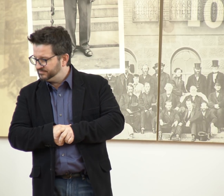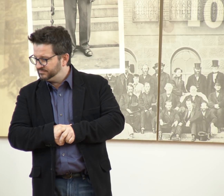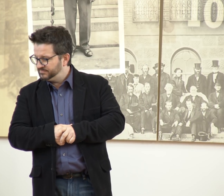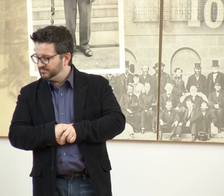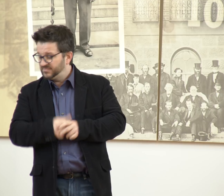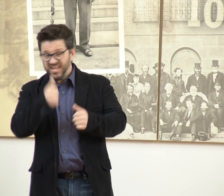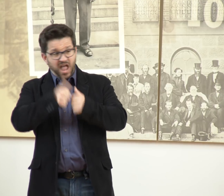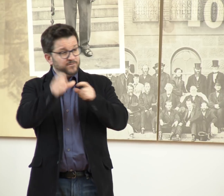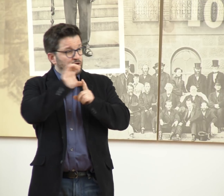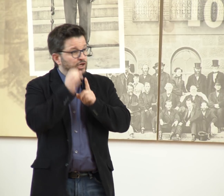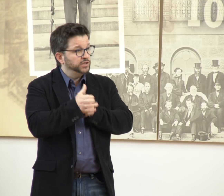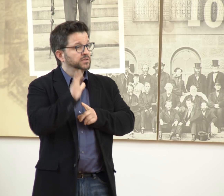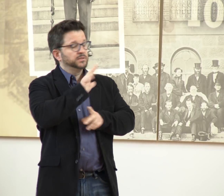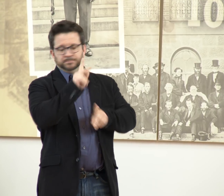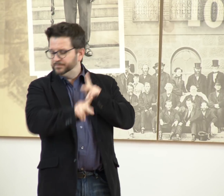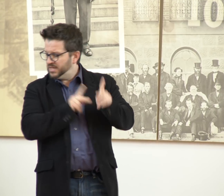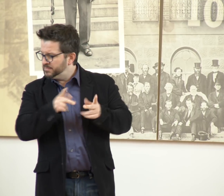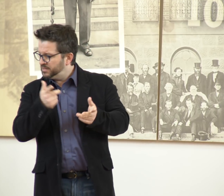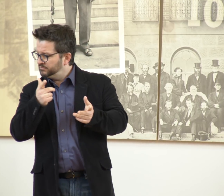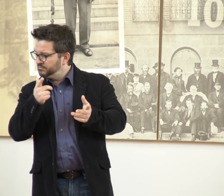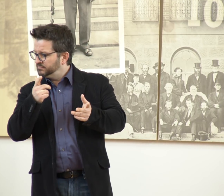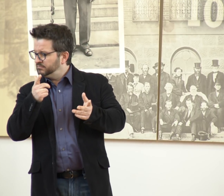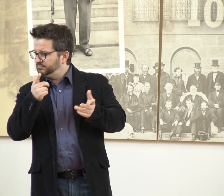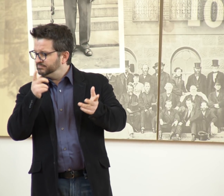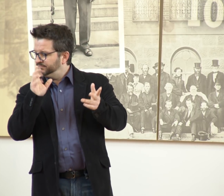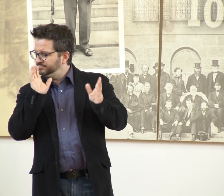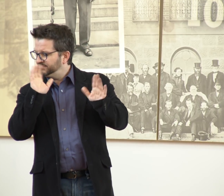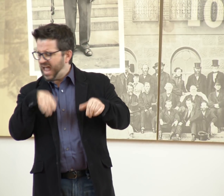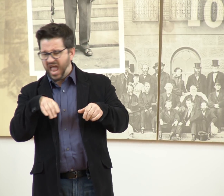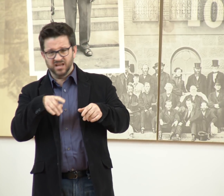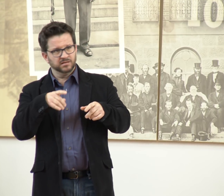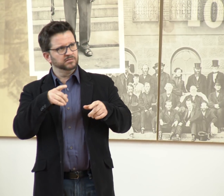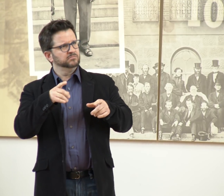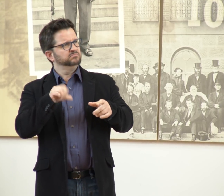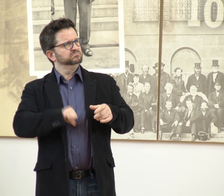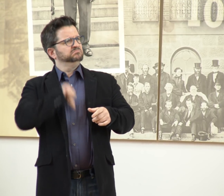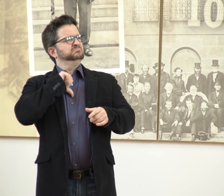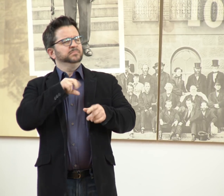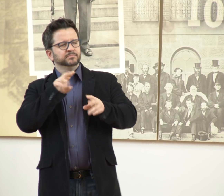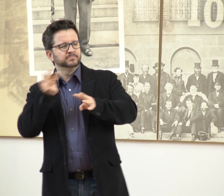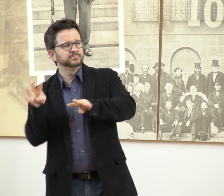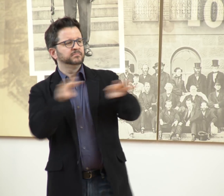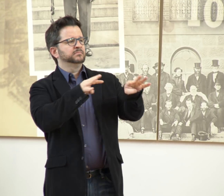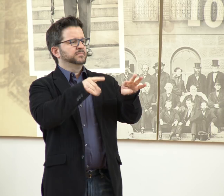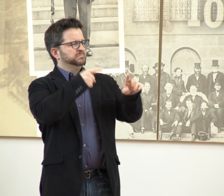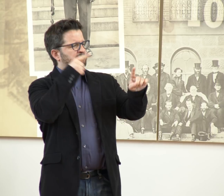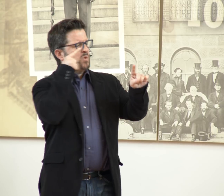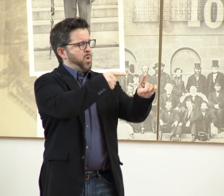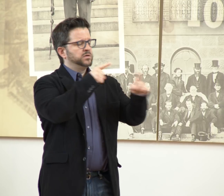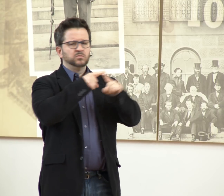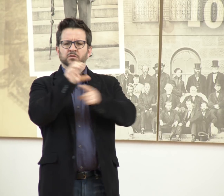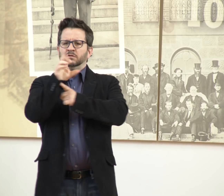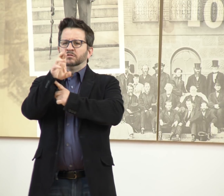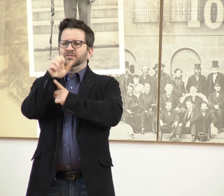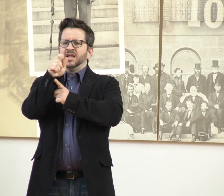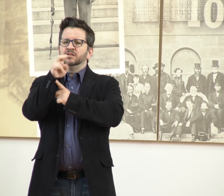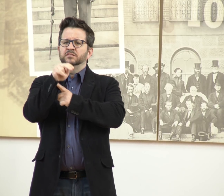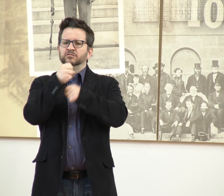That creates a sense of sacredness about this place. We have a culture and a people who look to him with